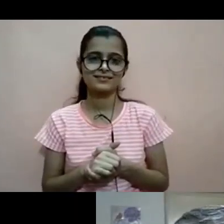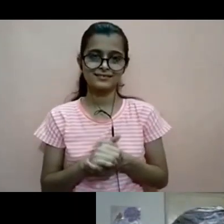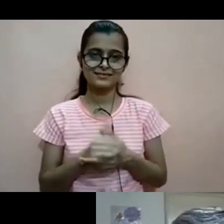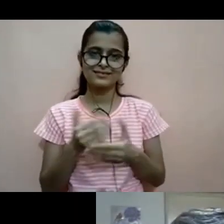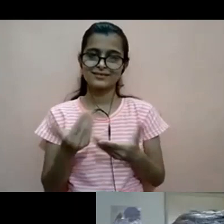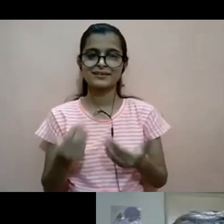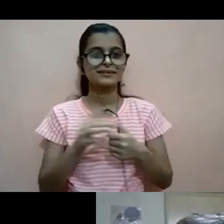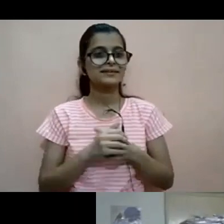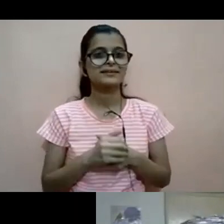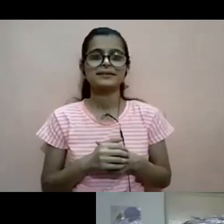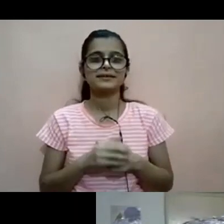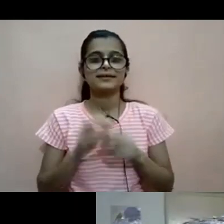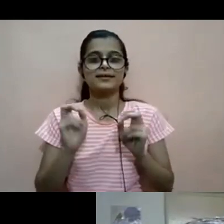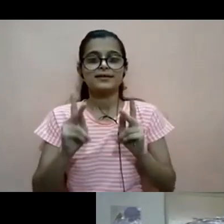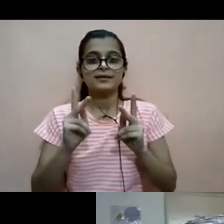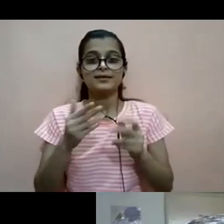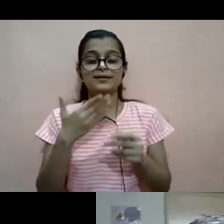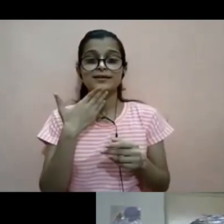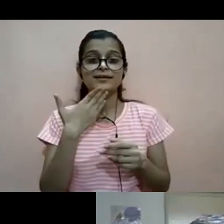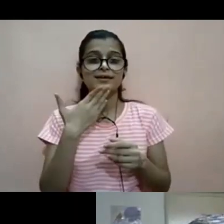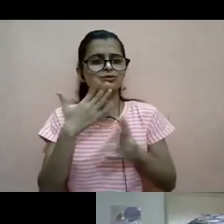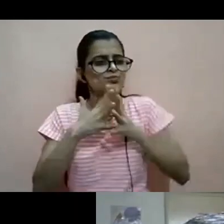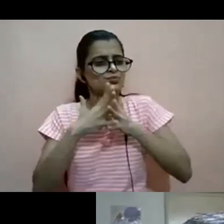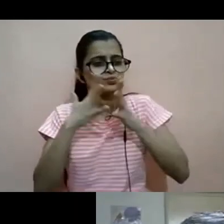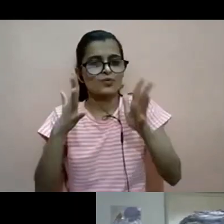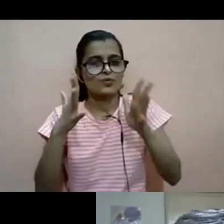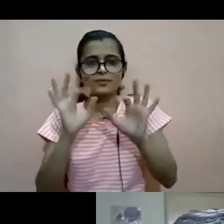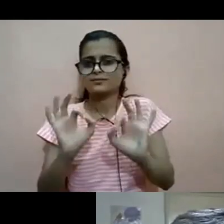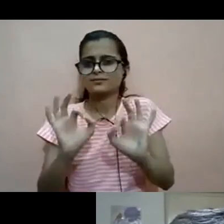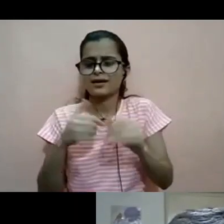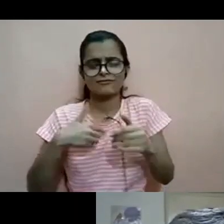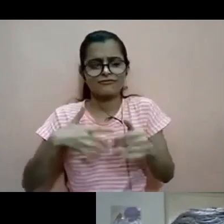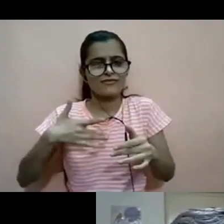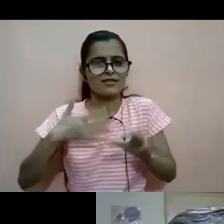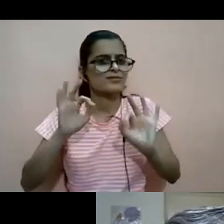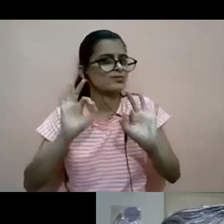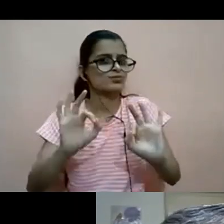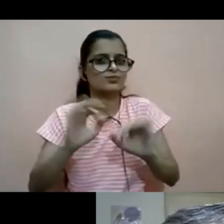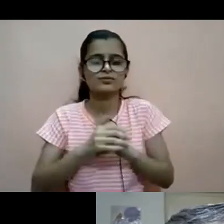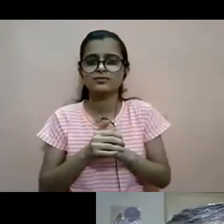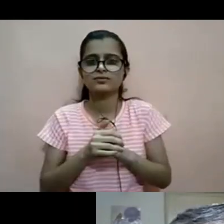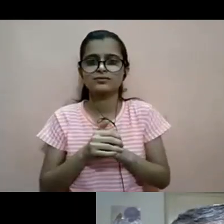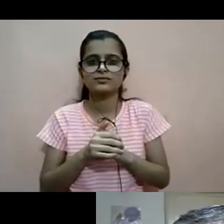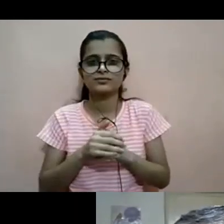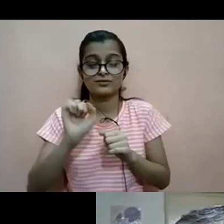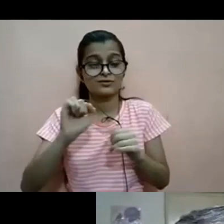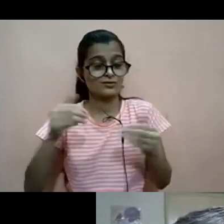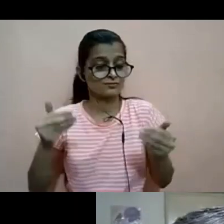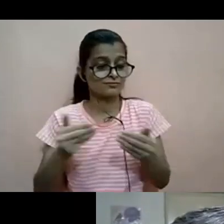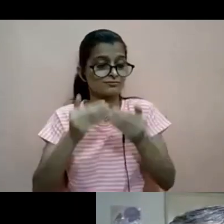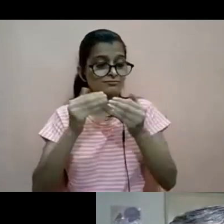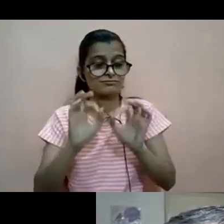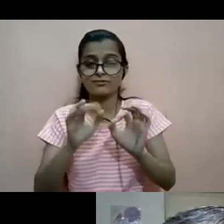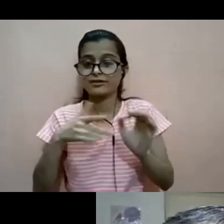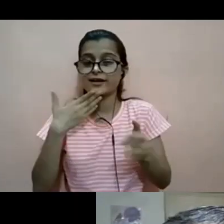Oh, thank you. Thank you very much indeed. It's such a pleasure and a beautiful introduction. Thank you from both of